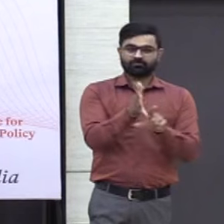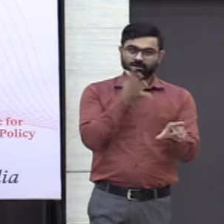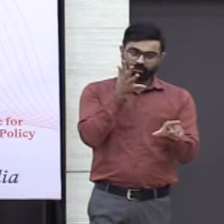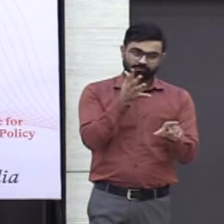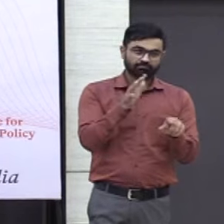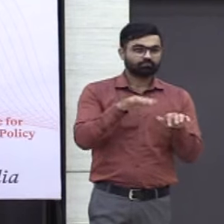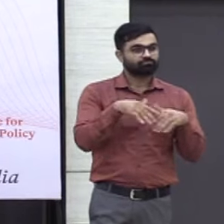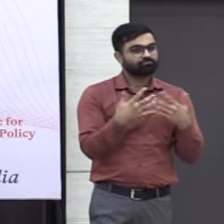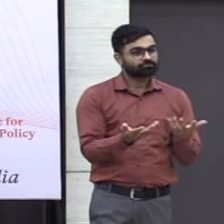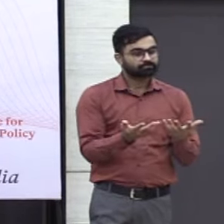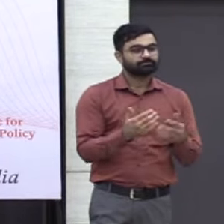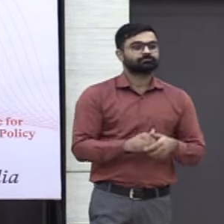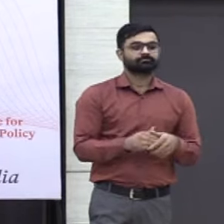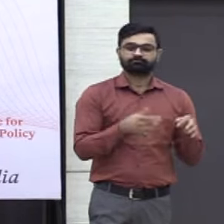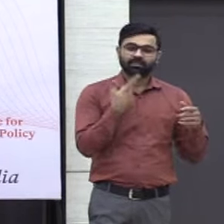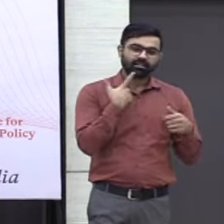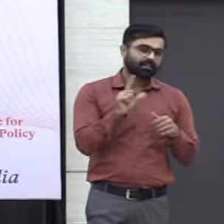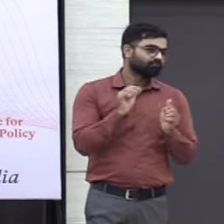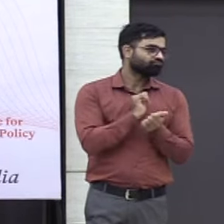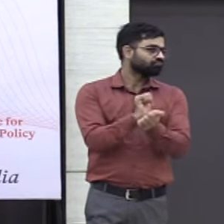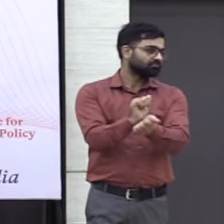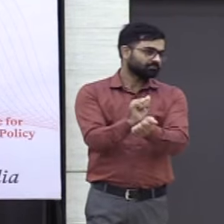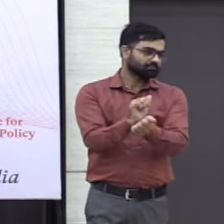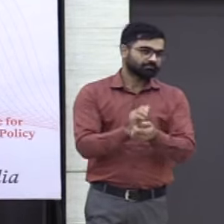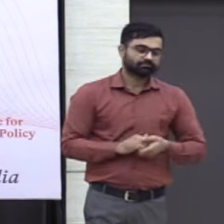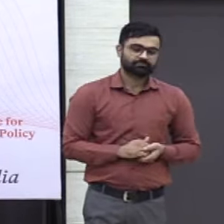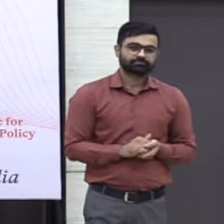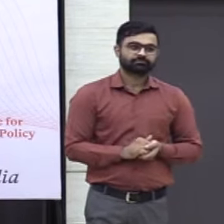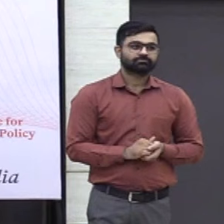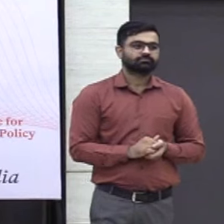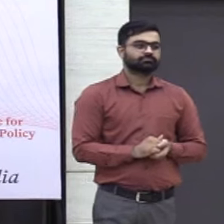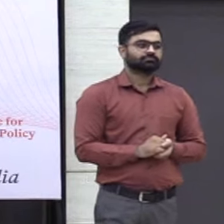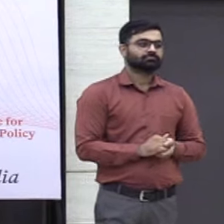5 years or life imprisonment.